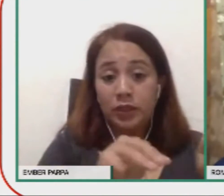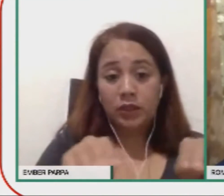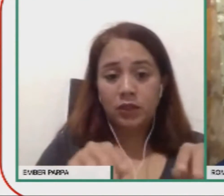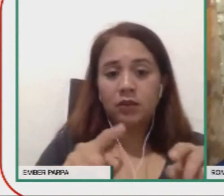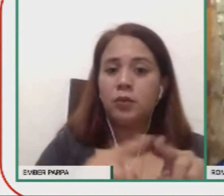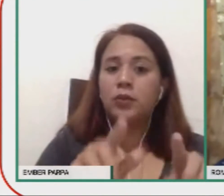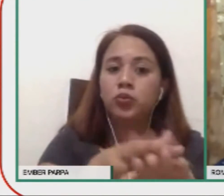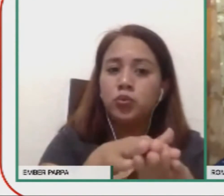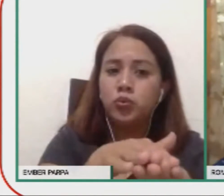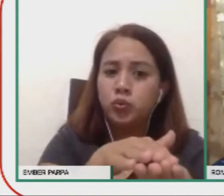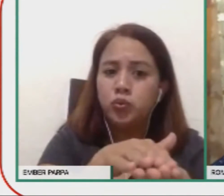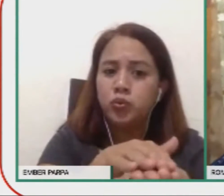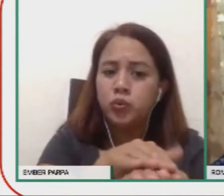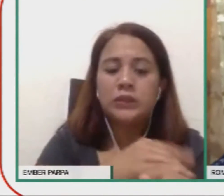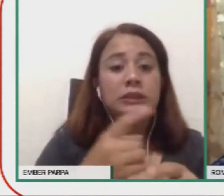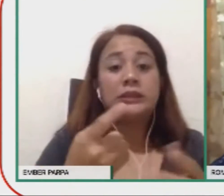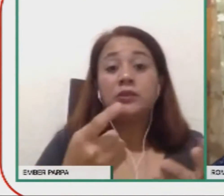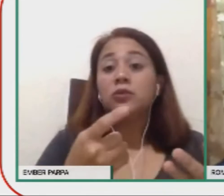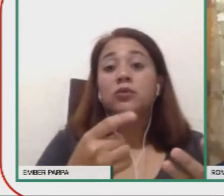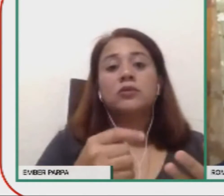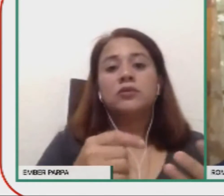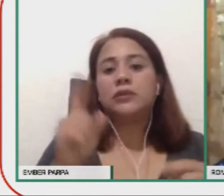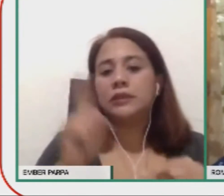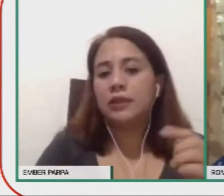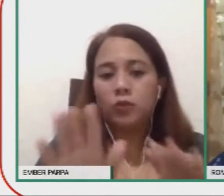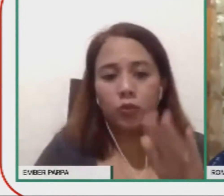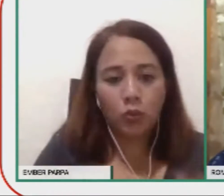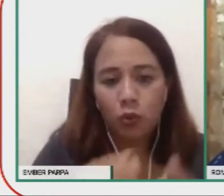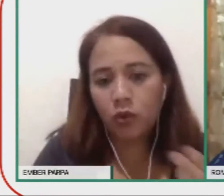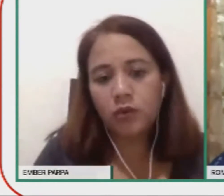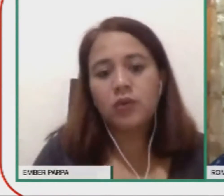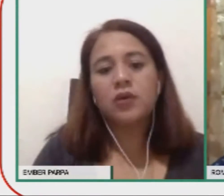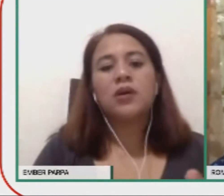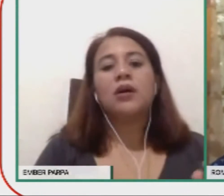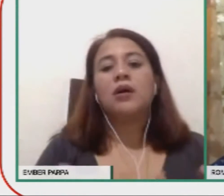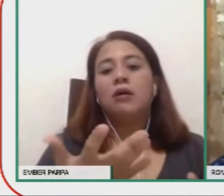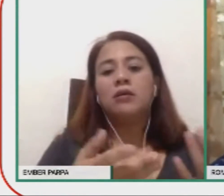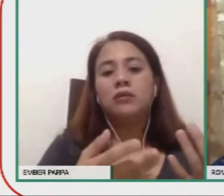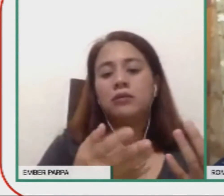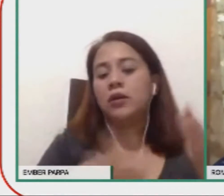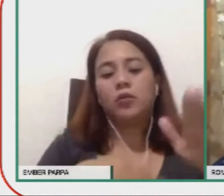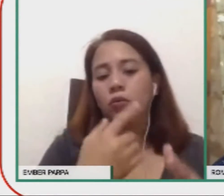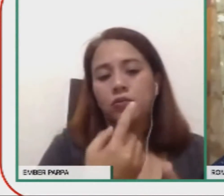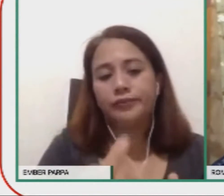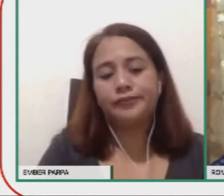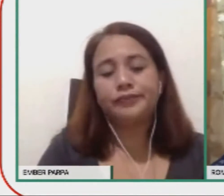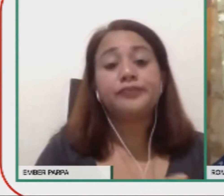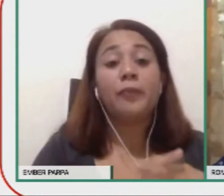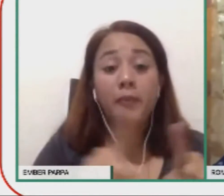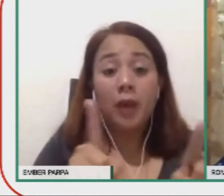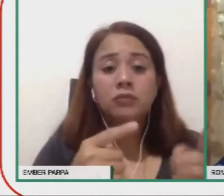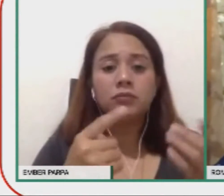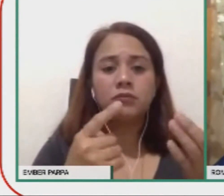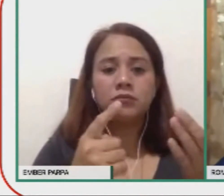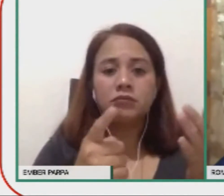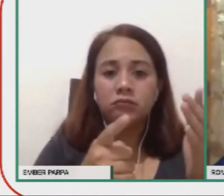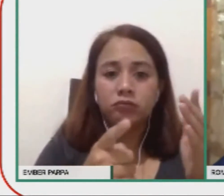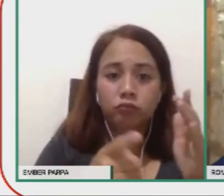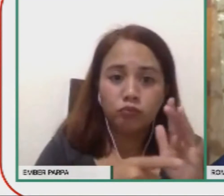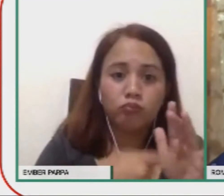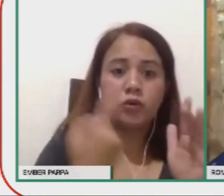slow. He couldn't walk with alone. But there was a time